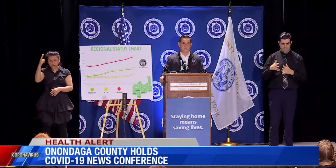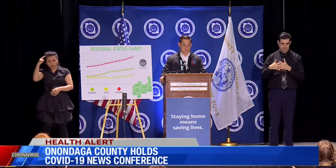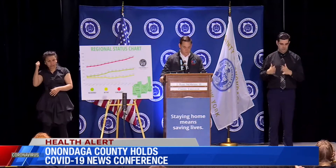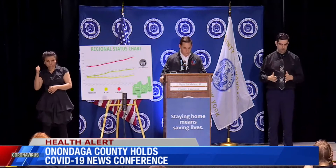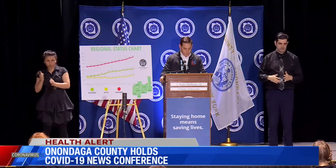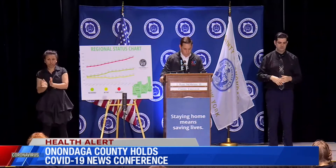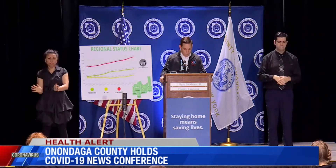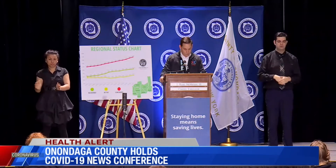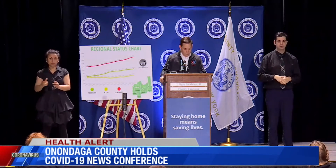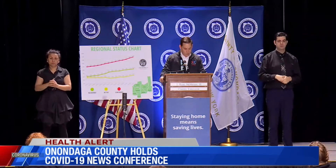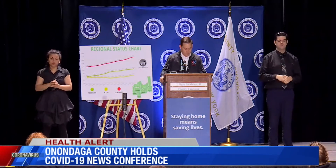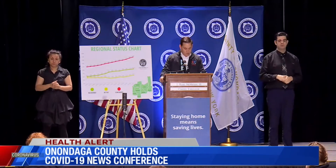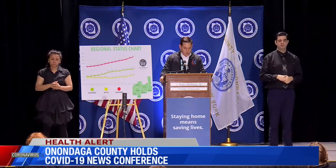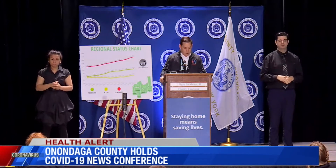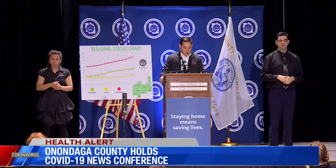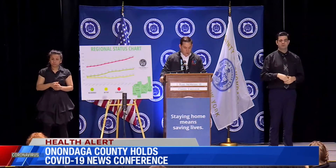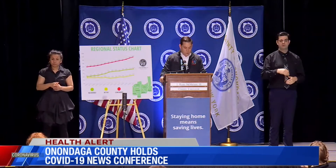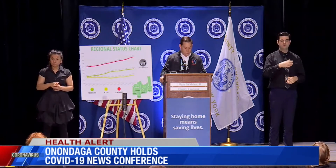13 males.